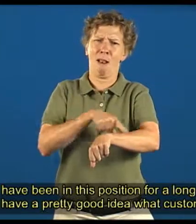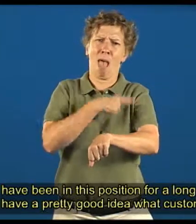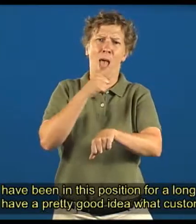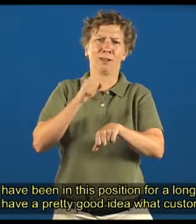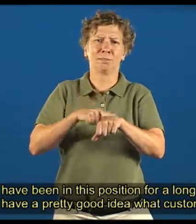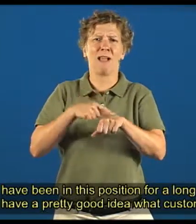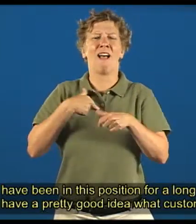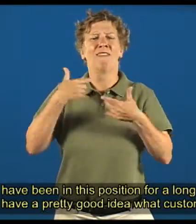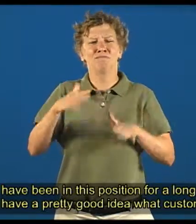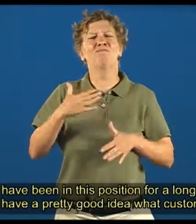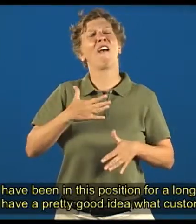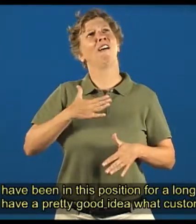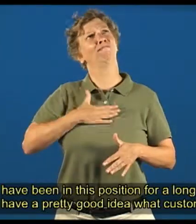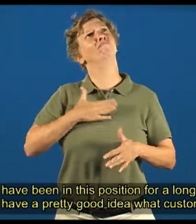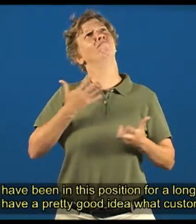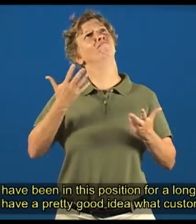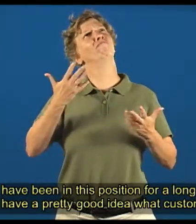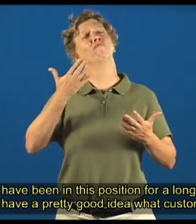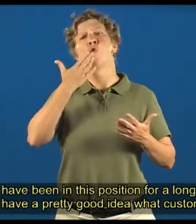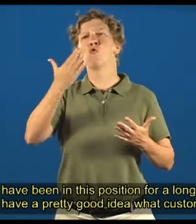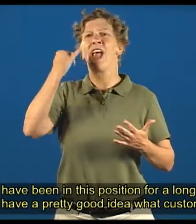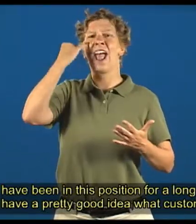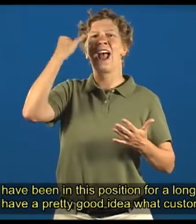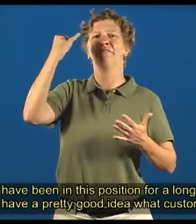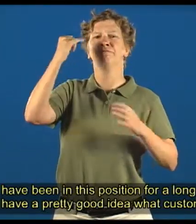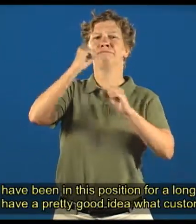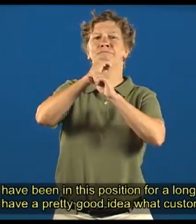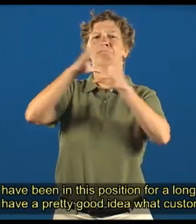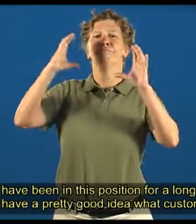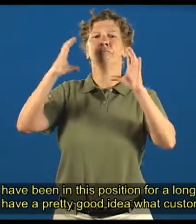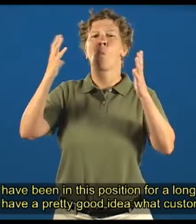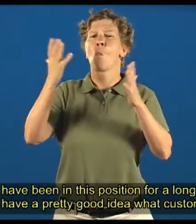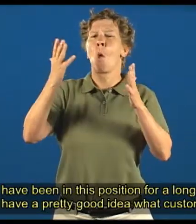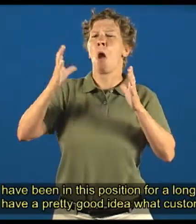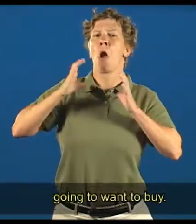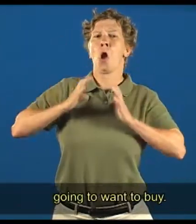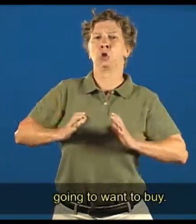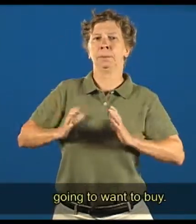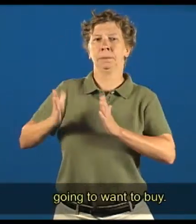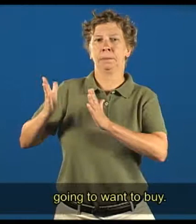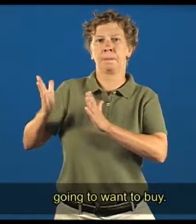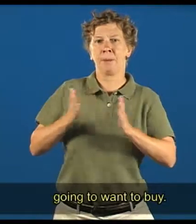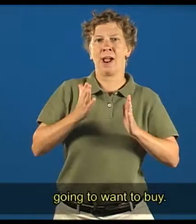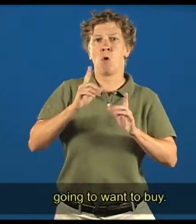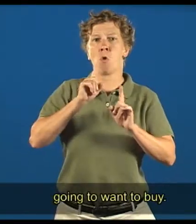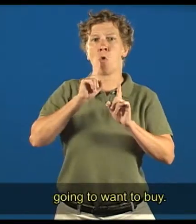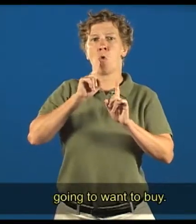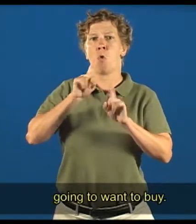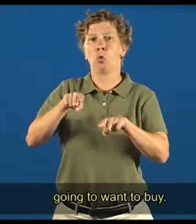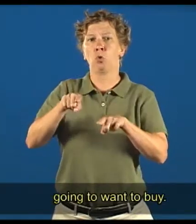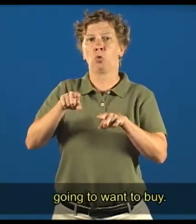long time, so I have a pretty good idea what customers are going to want to buy.